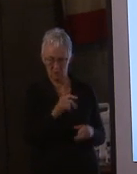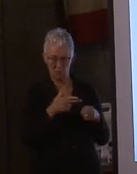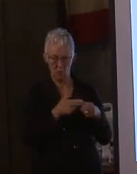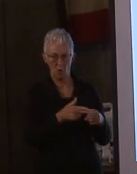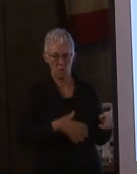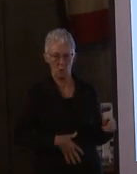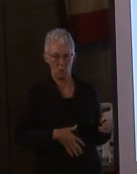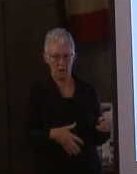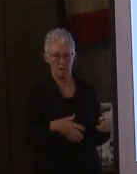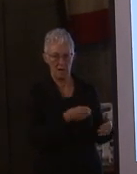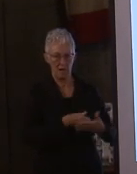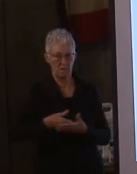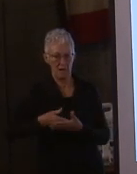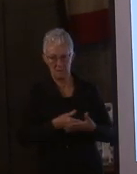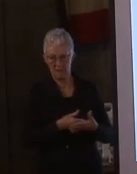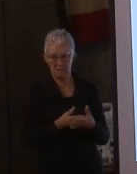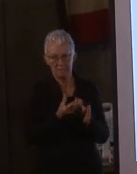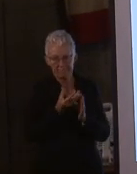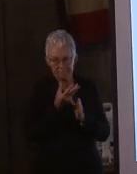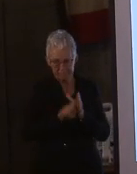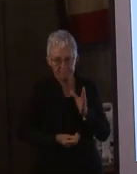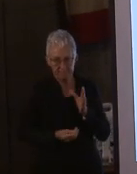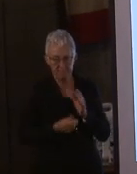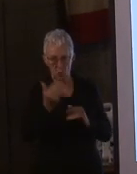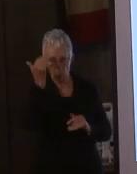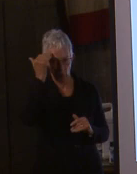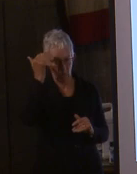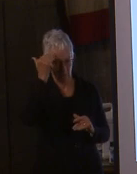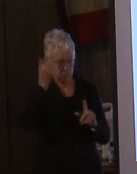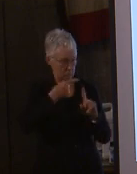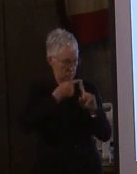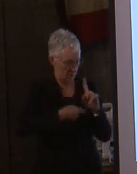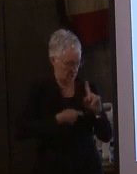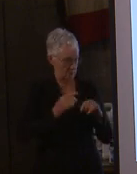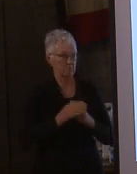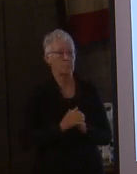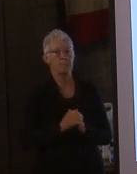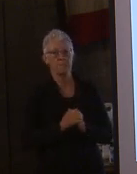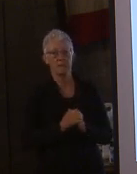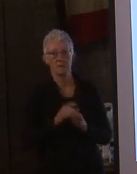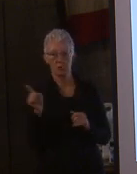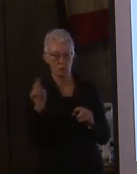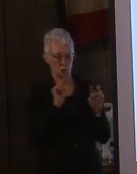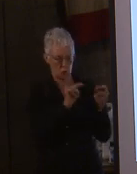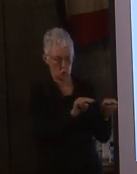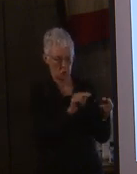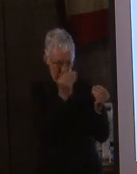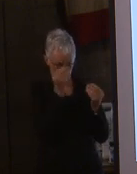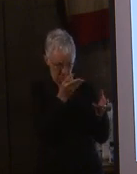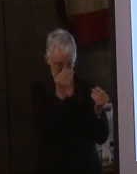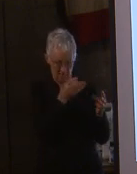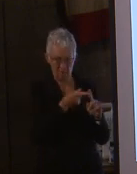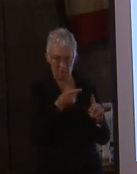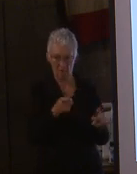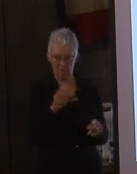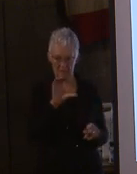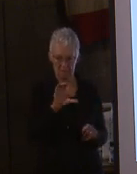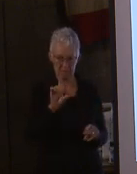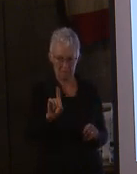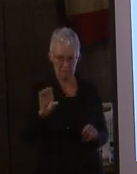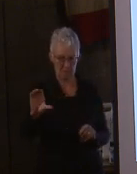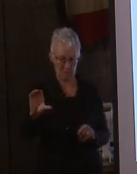Pregnancy and Infant Loss Awareness Month. If you look at the data from the CDC, they will tell you